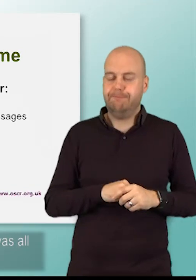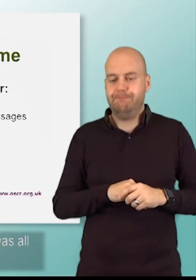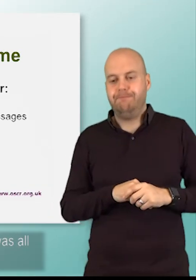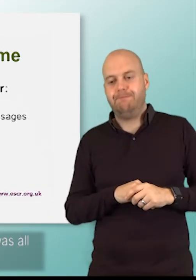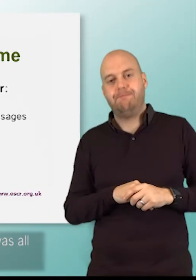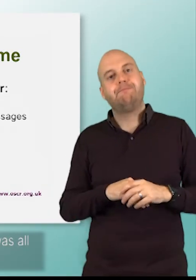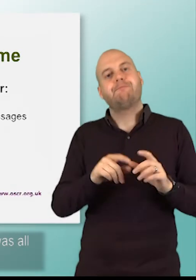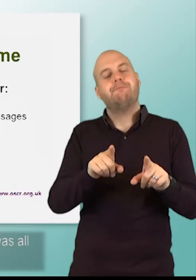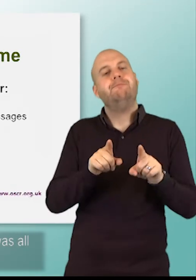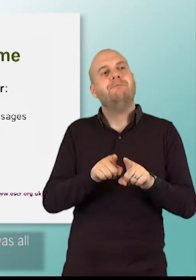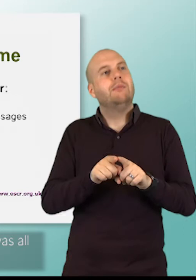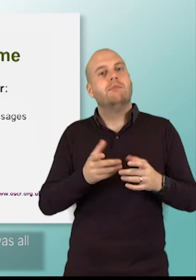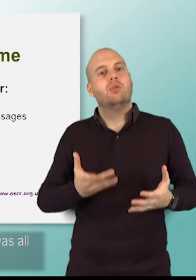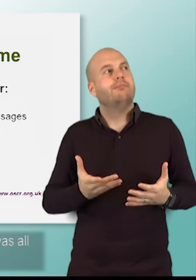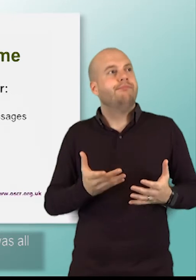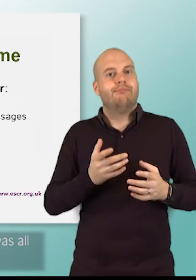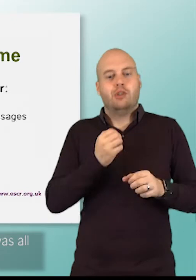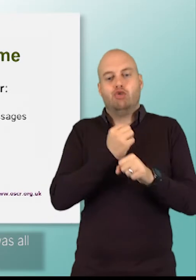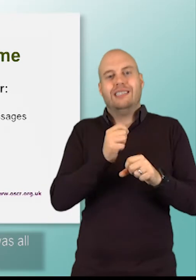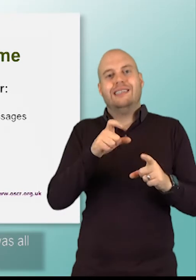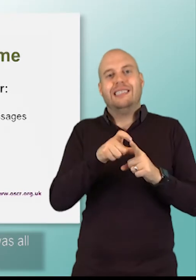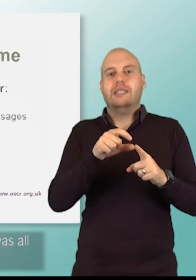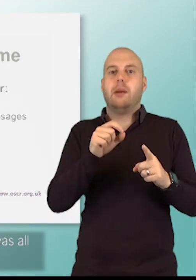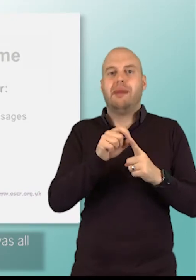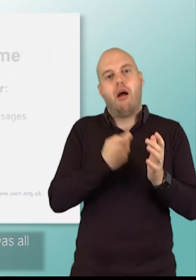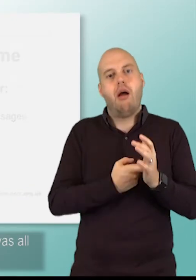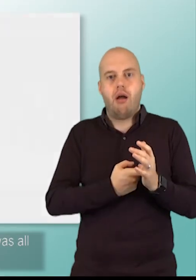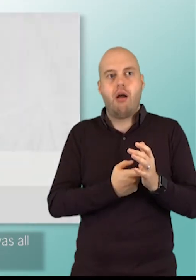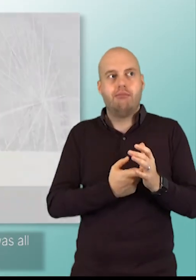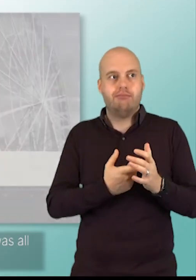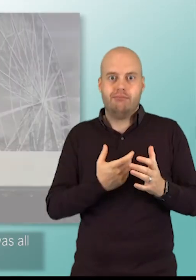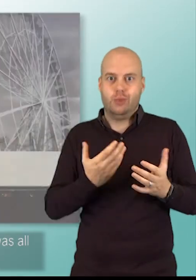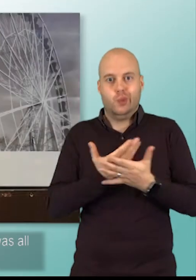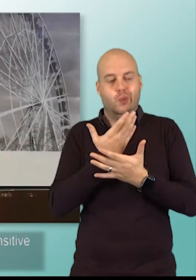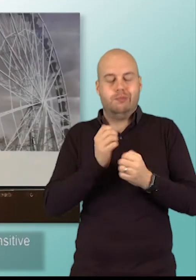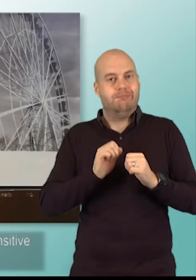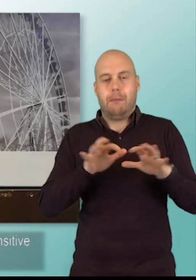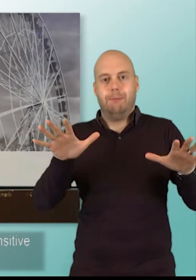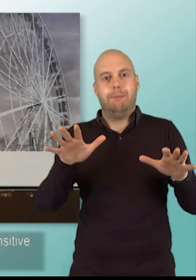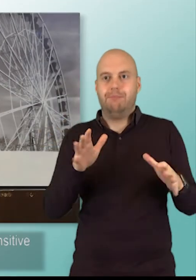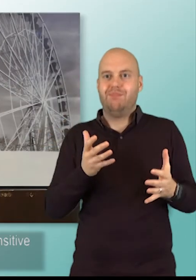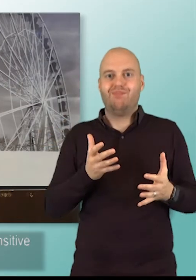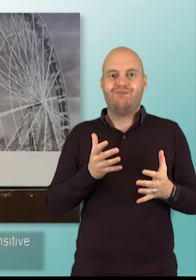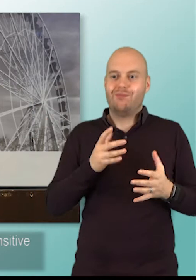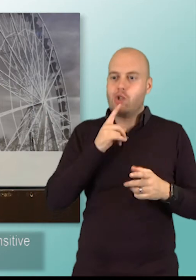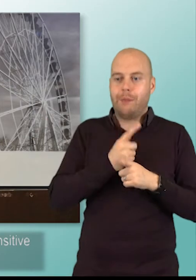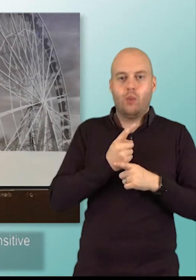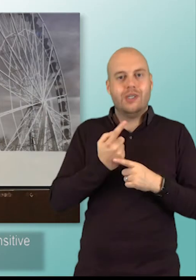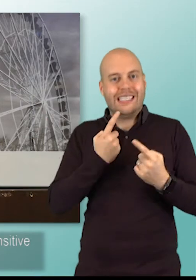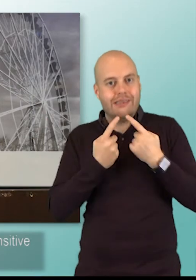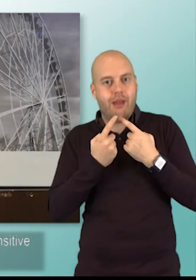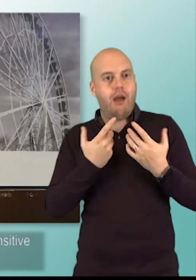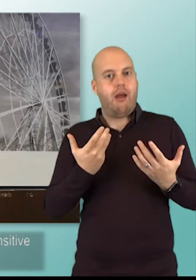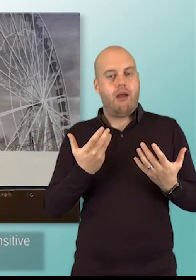when GDPR was all we heard about, thinking about data, you will hold data,